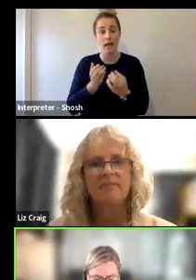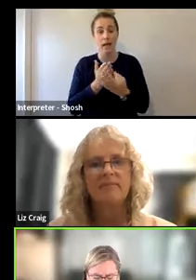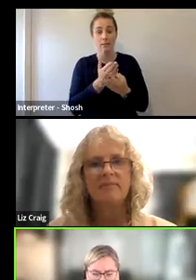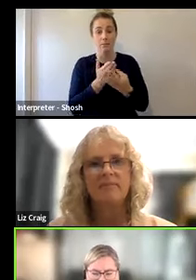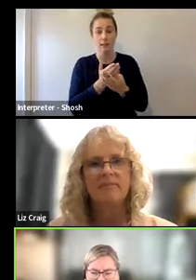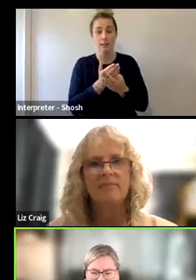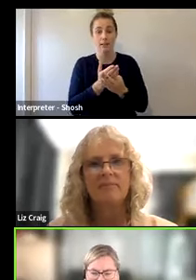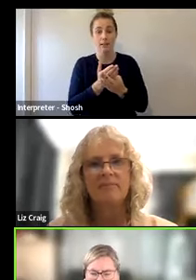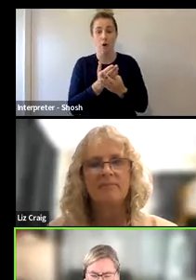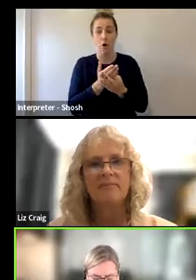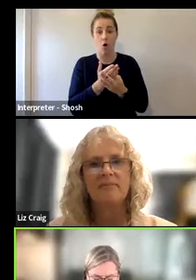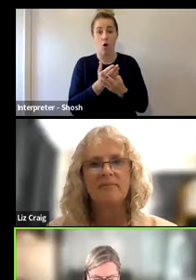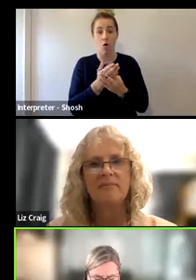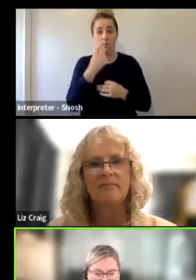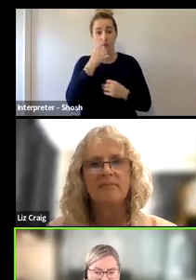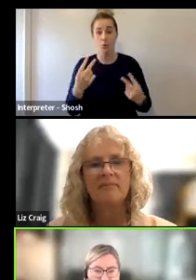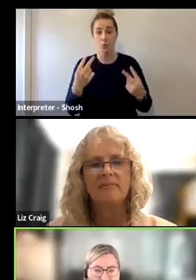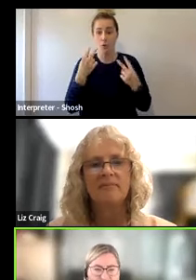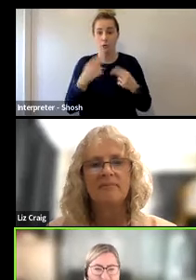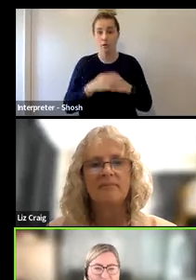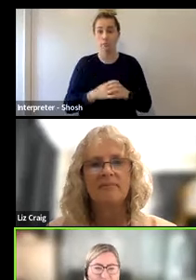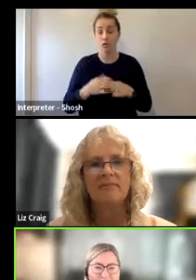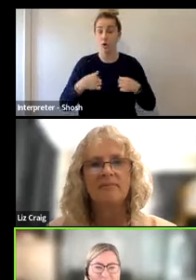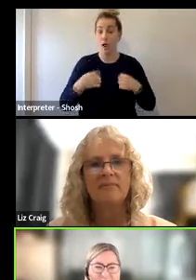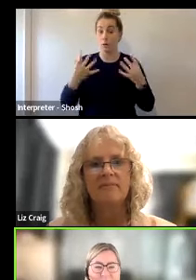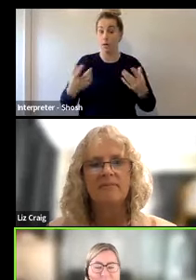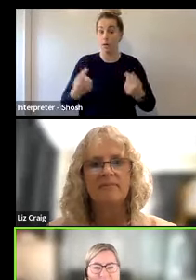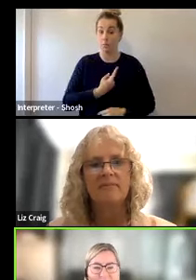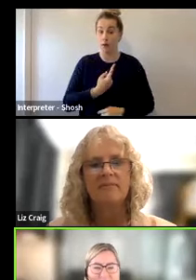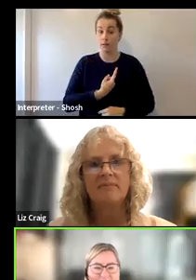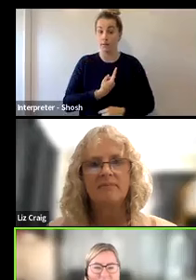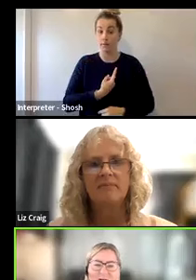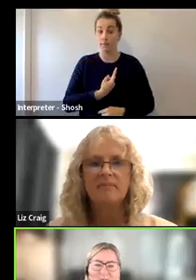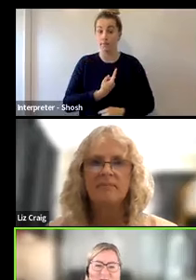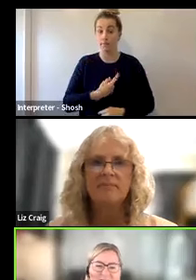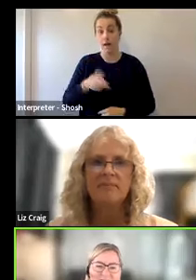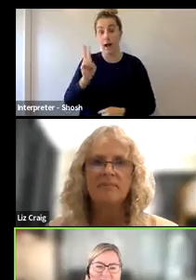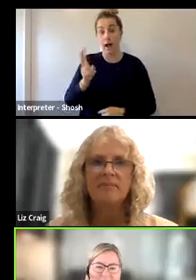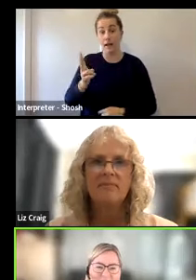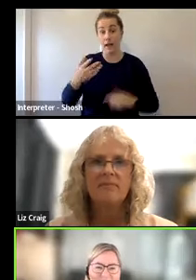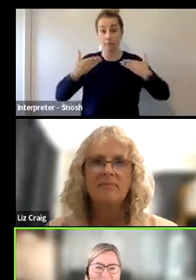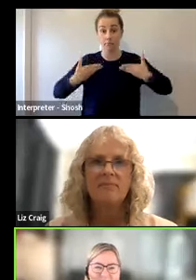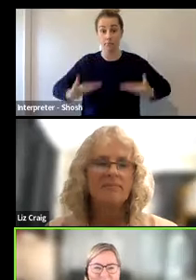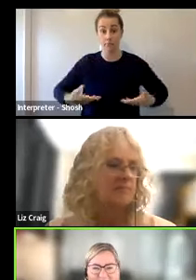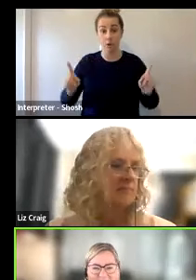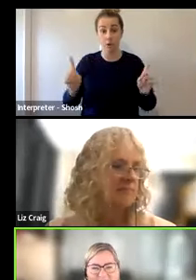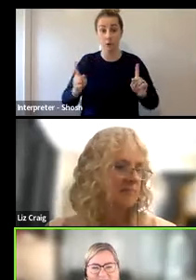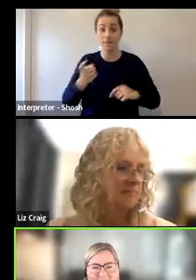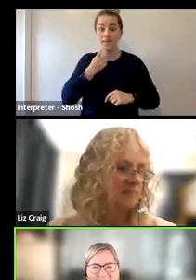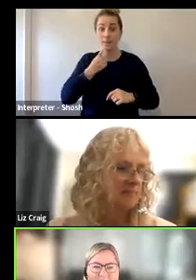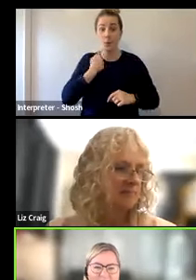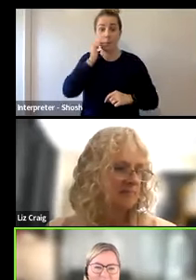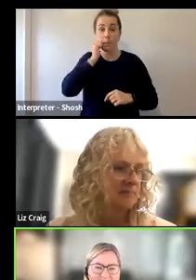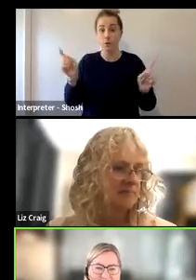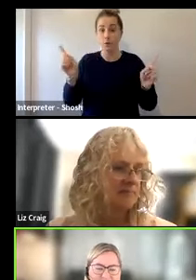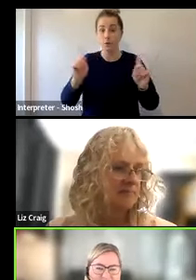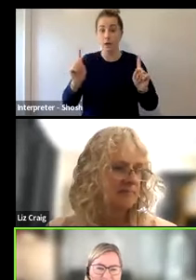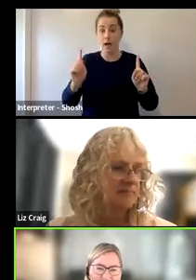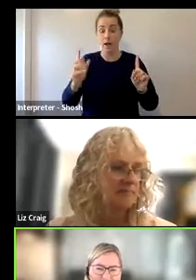of those watching on. So I'll start with myself. Again, I'm wearing simple black today,